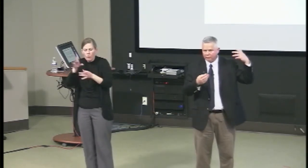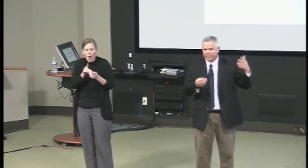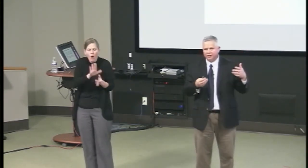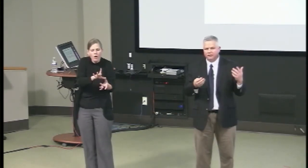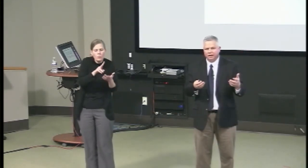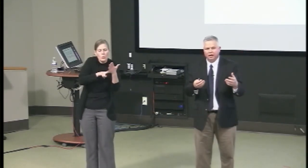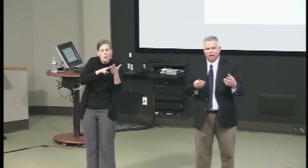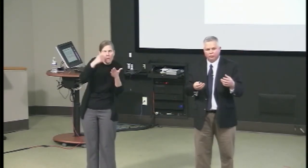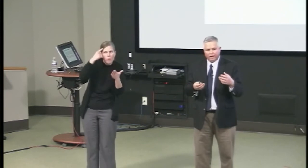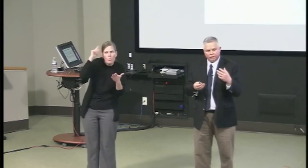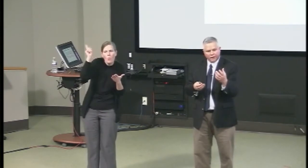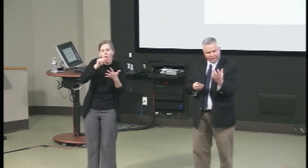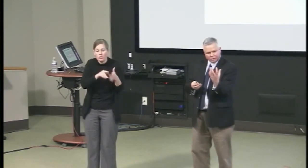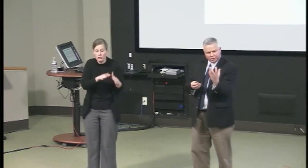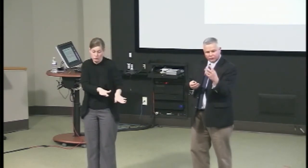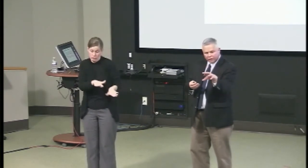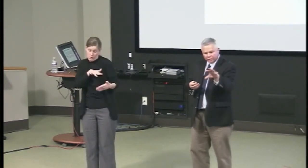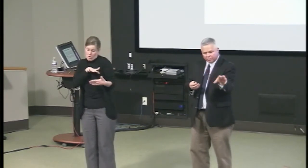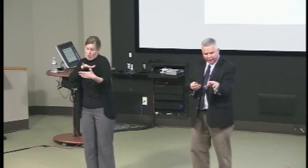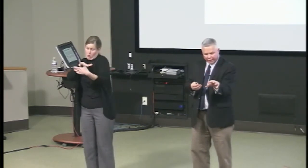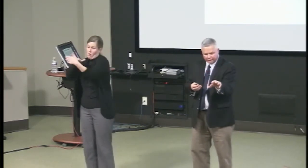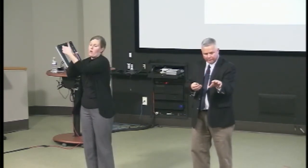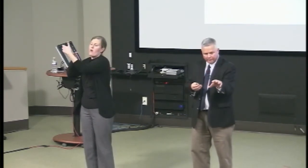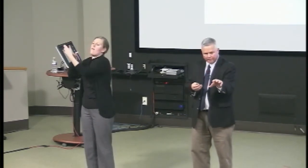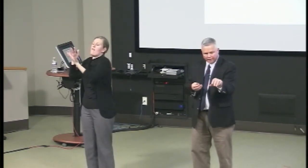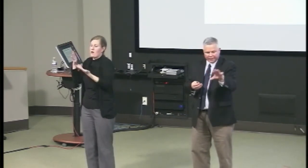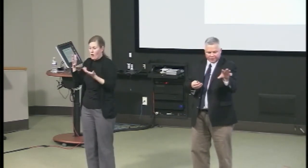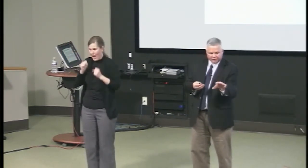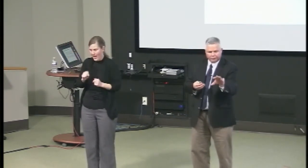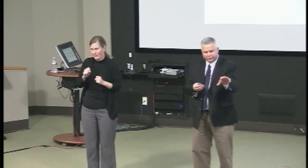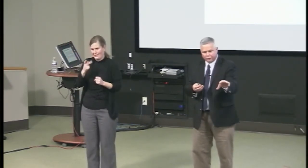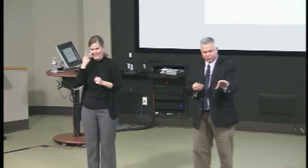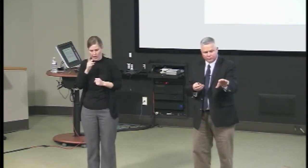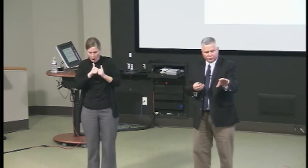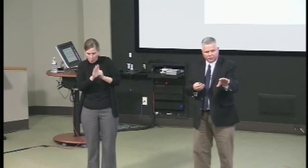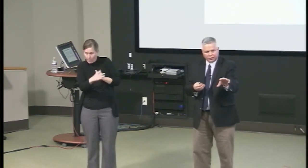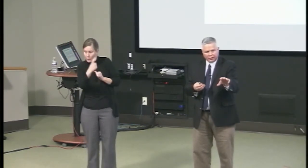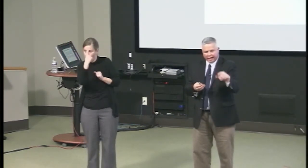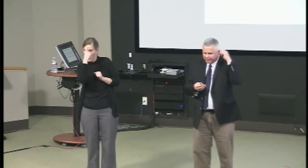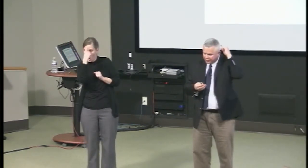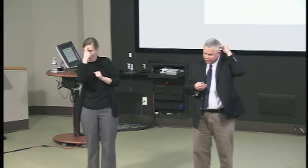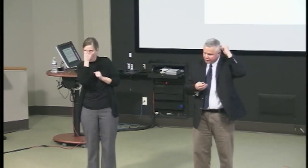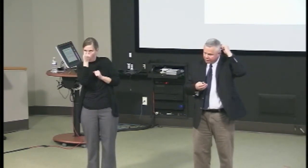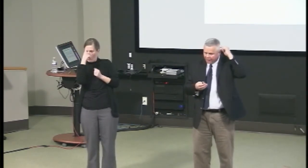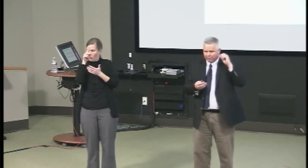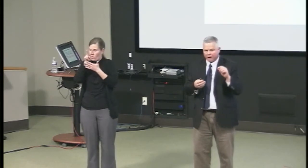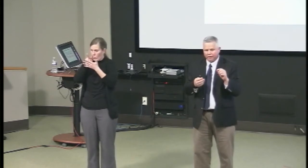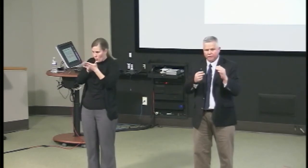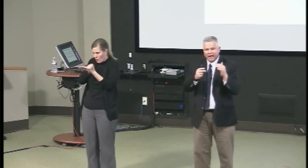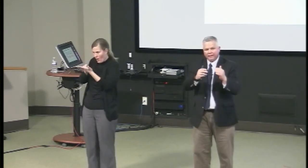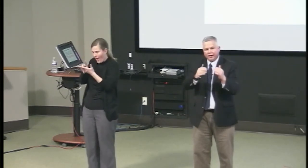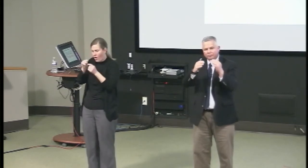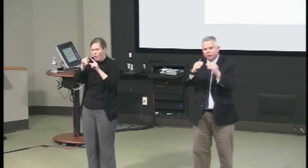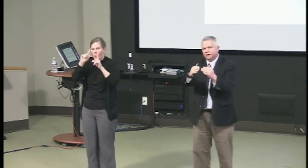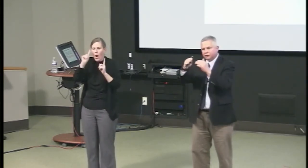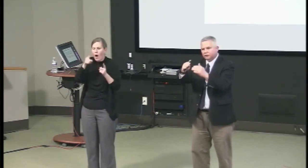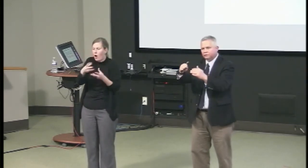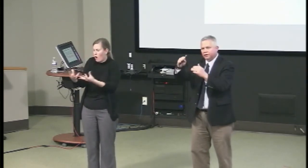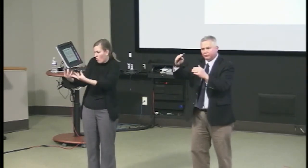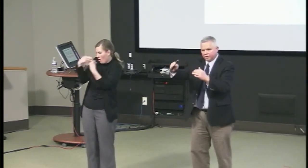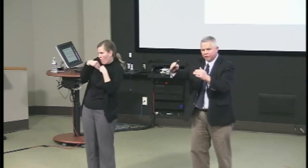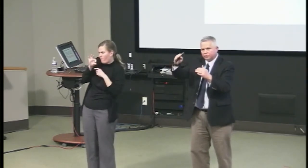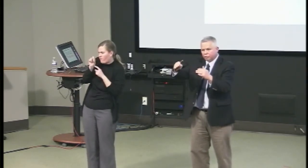with plasticity, where you could actually look at the brain in its different forms and different biomarkers, and then